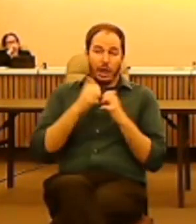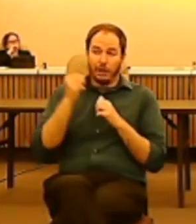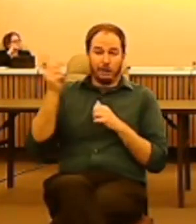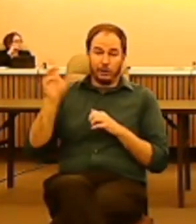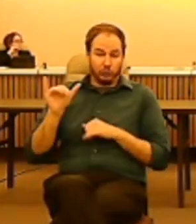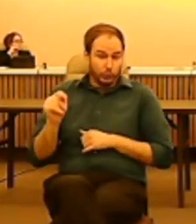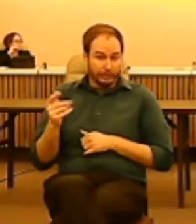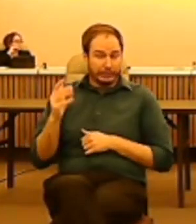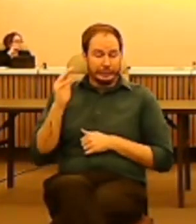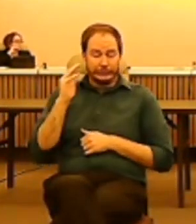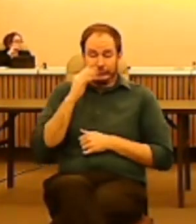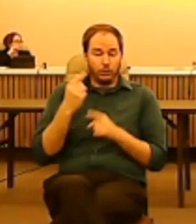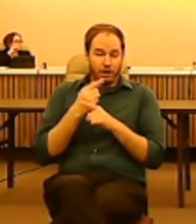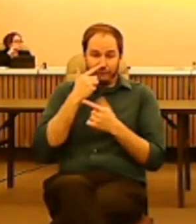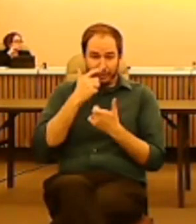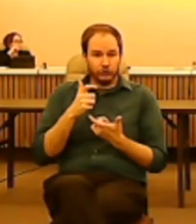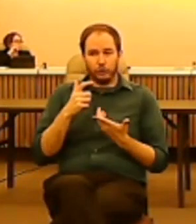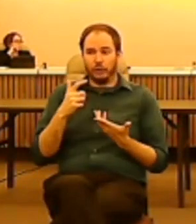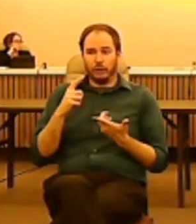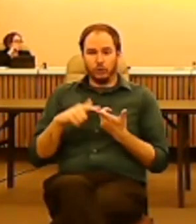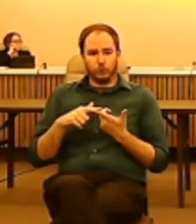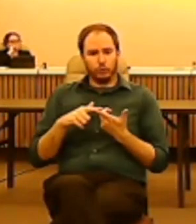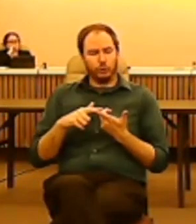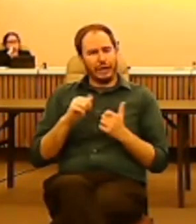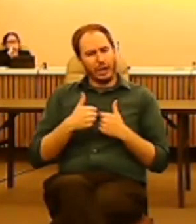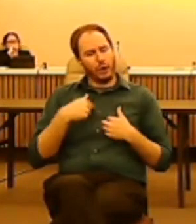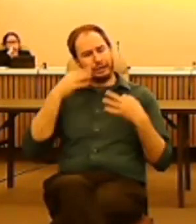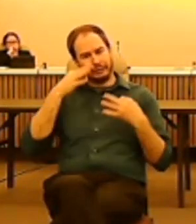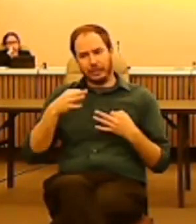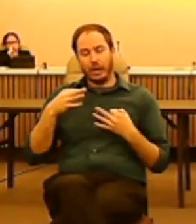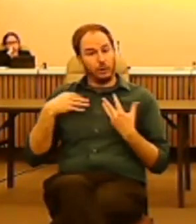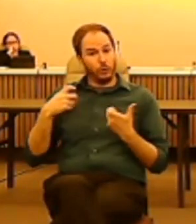do it. But boy, how do I decide,